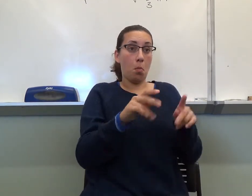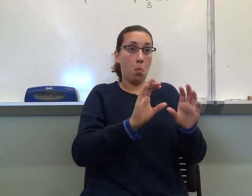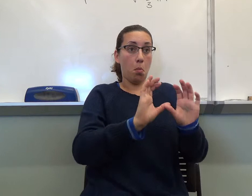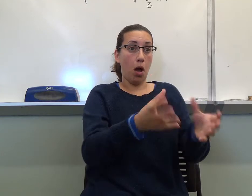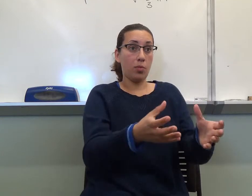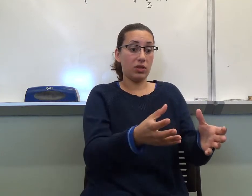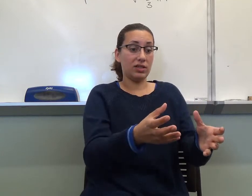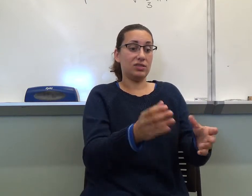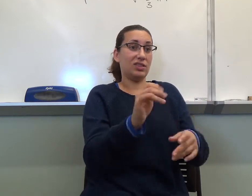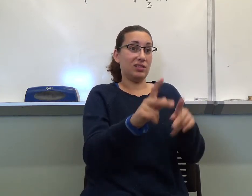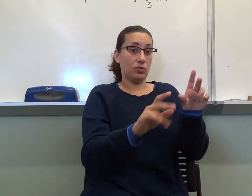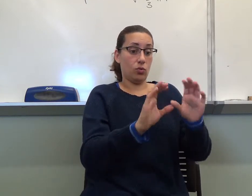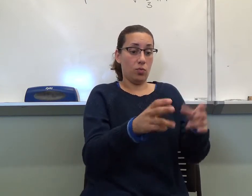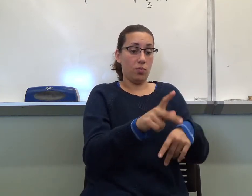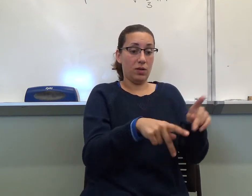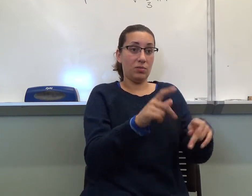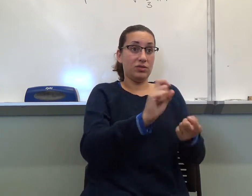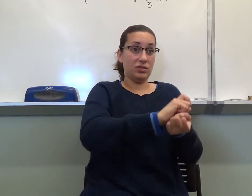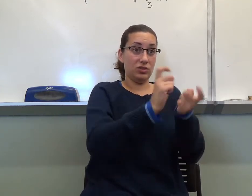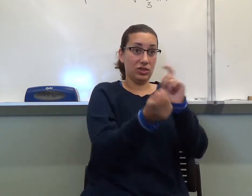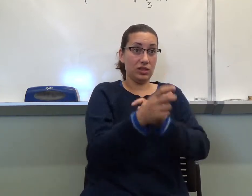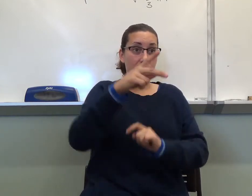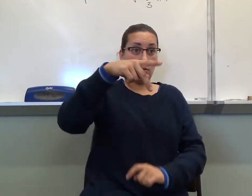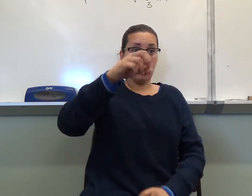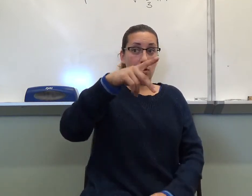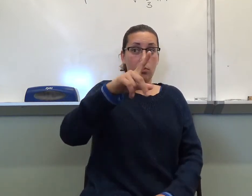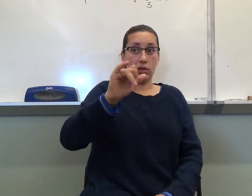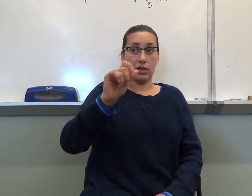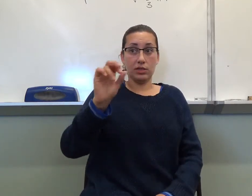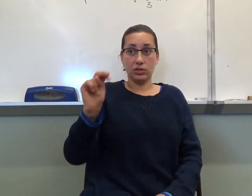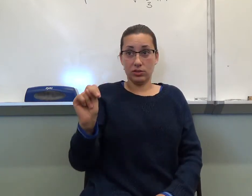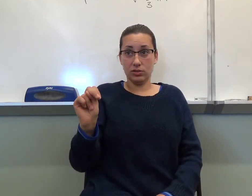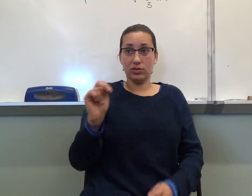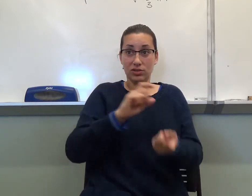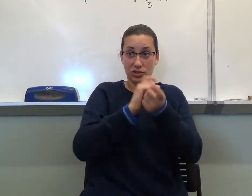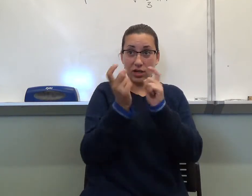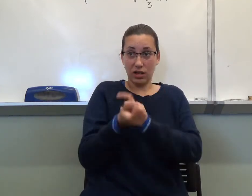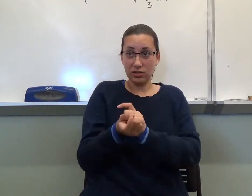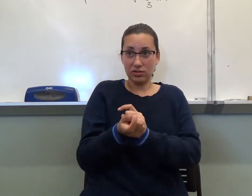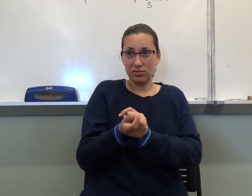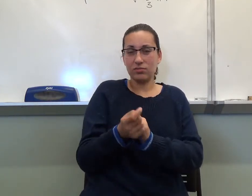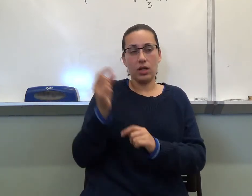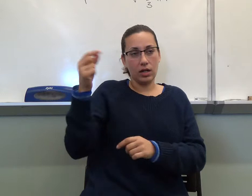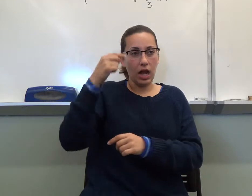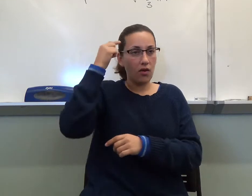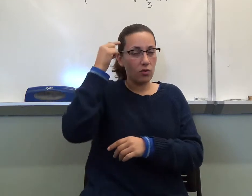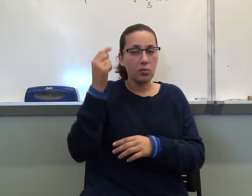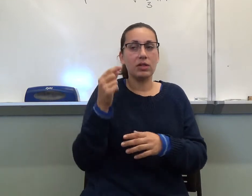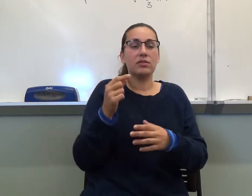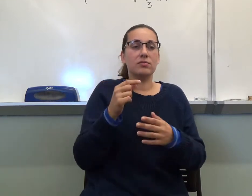gets more Congress people, and so forth and so on. So they accumulate lots of data.